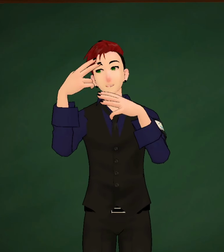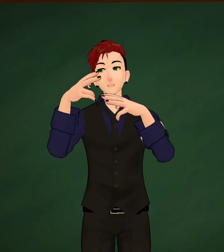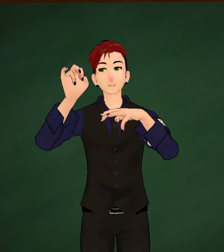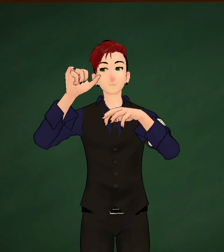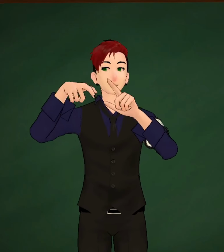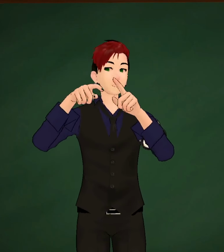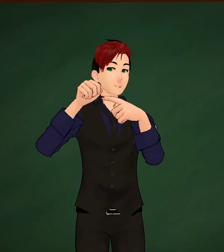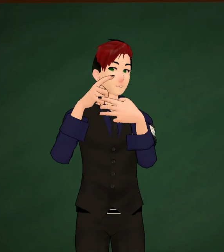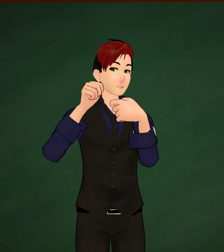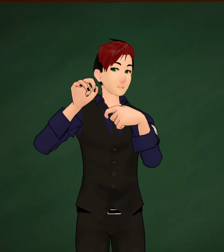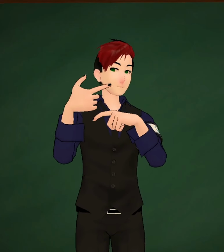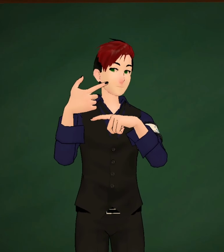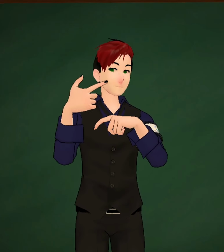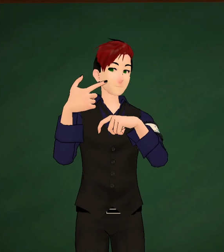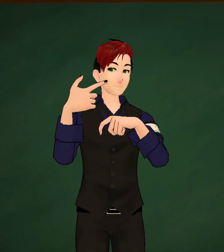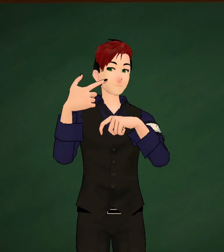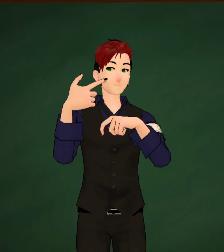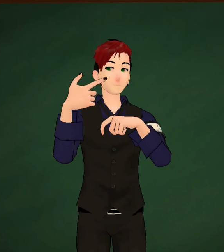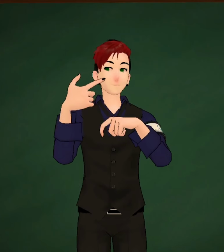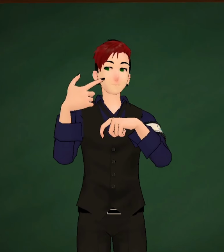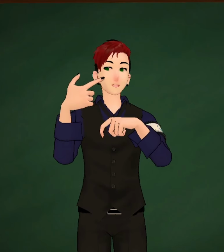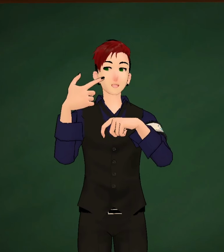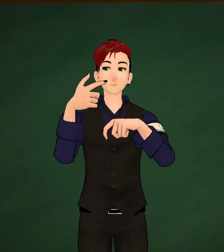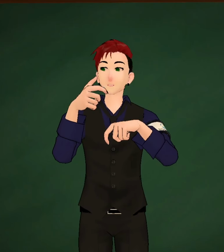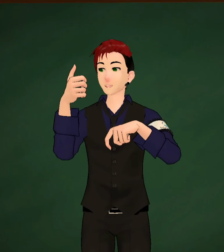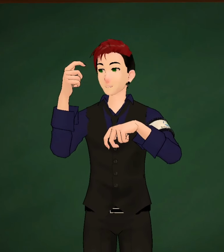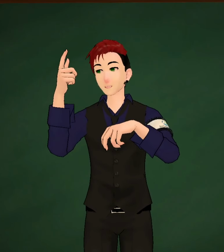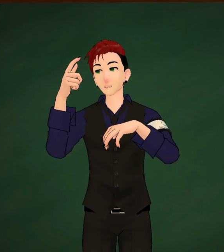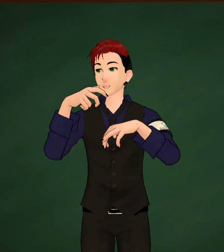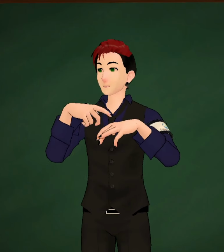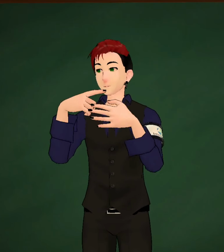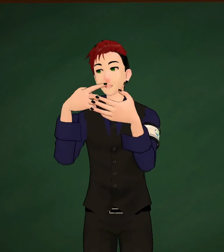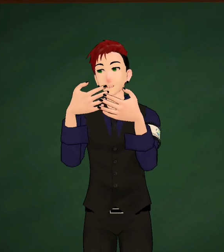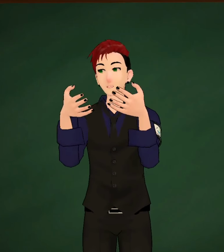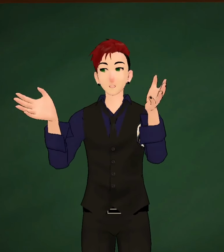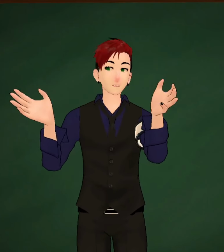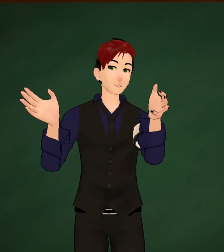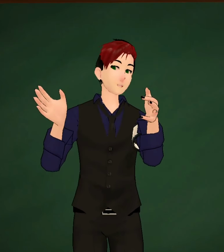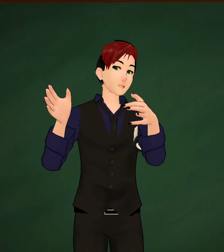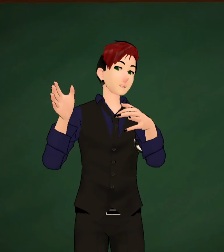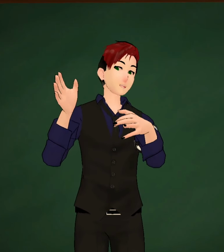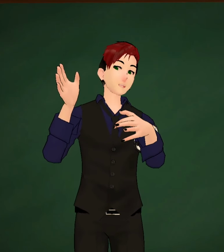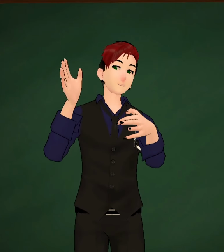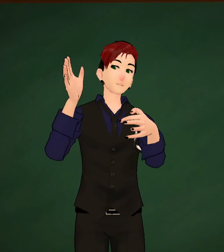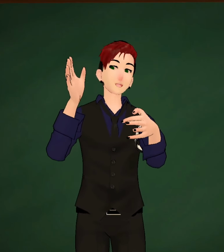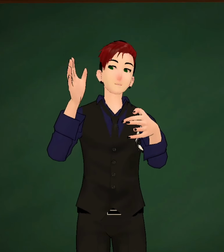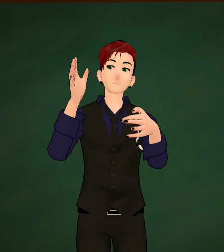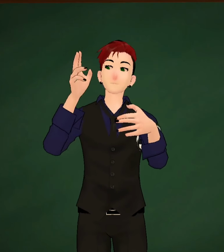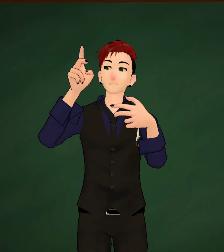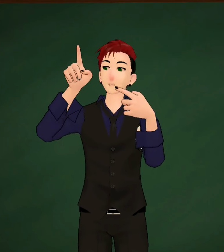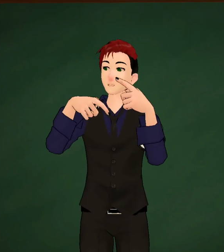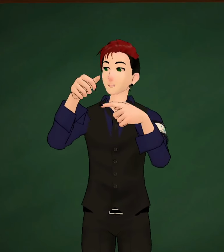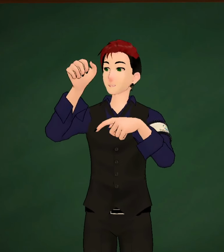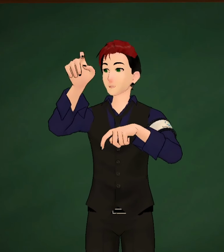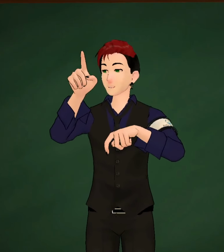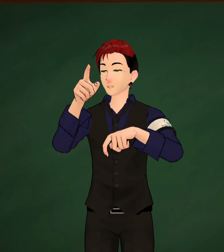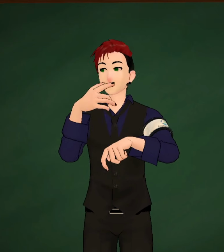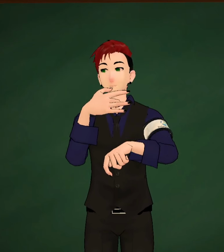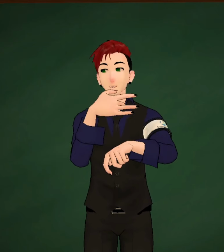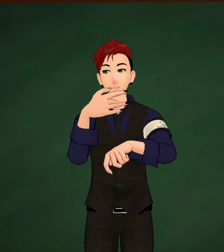called indexing, which is another concept I could go totally on about. So when you have ASL,